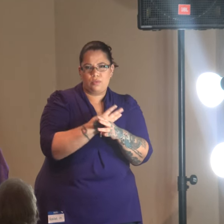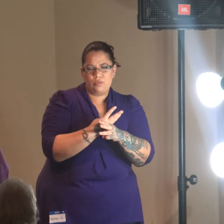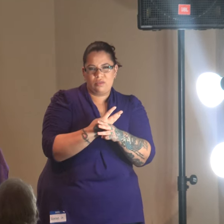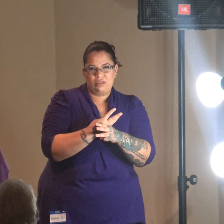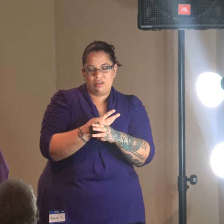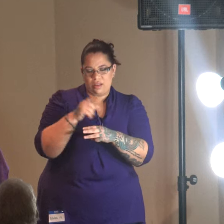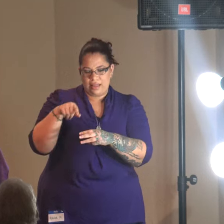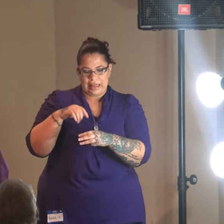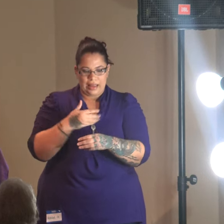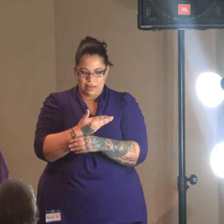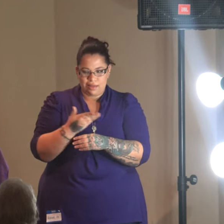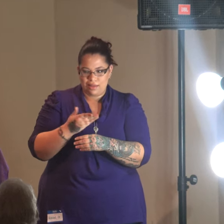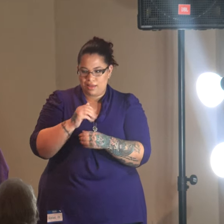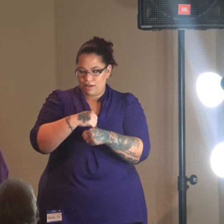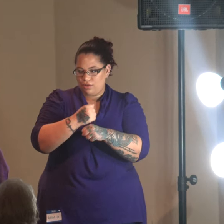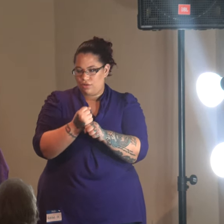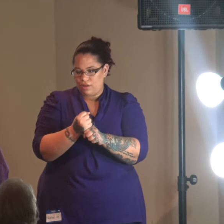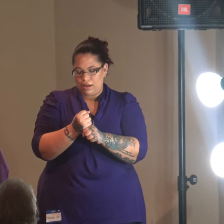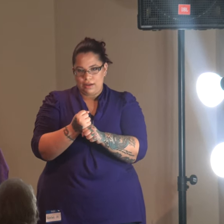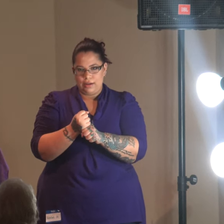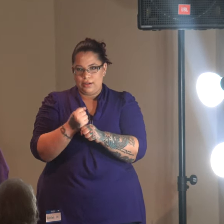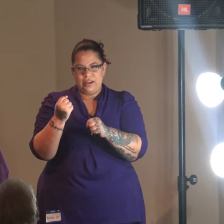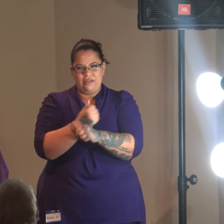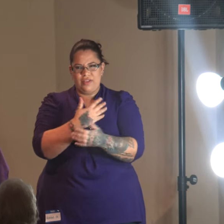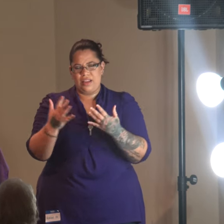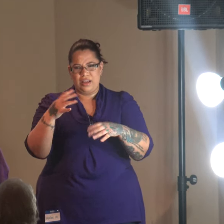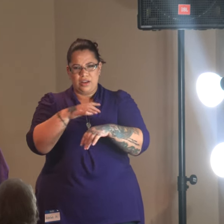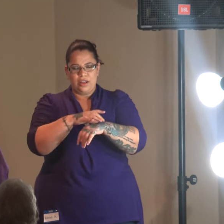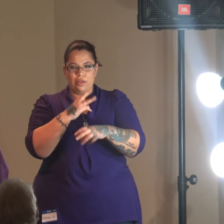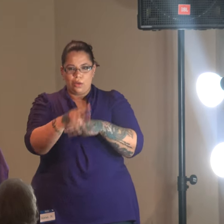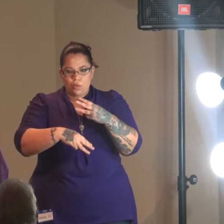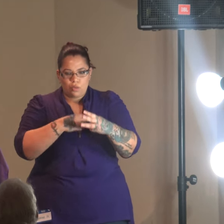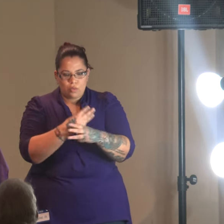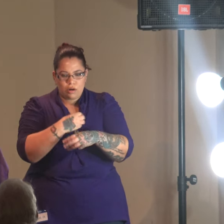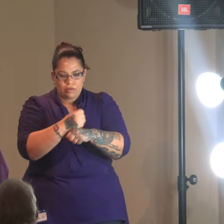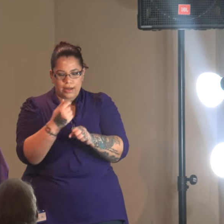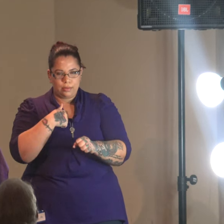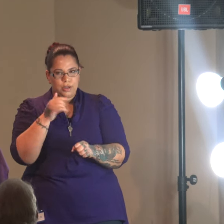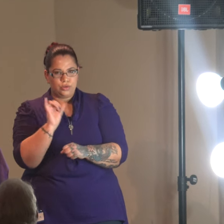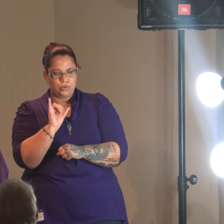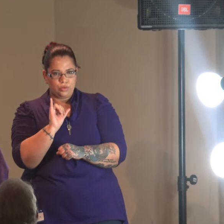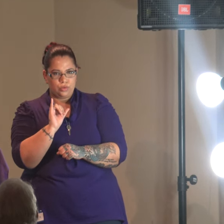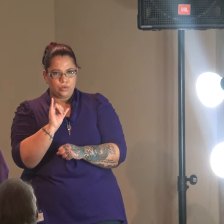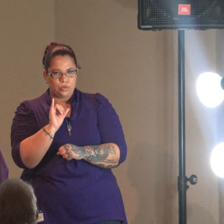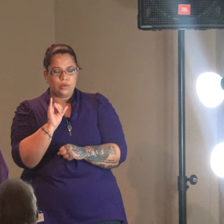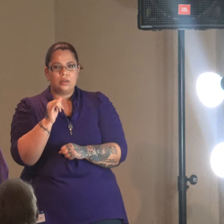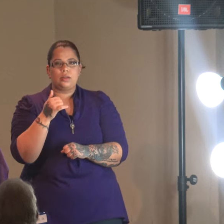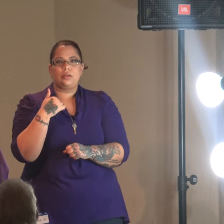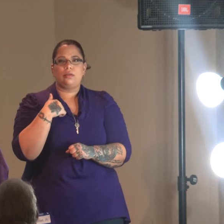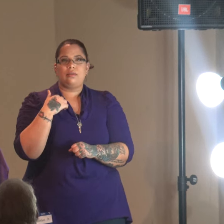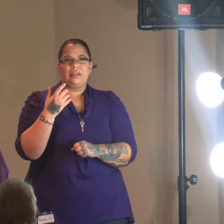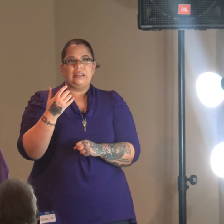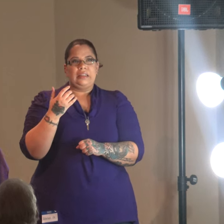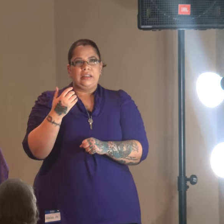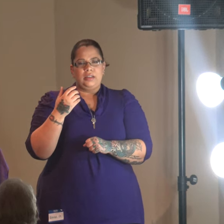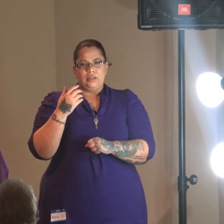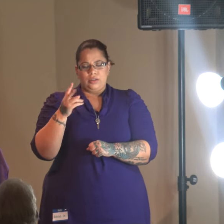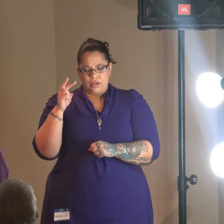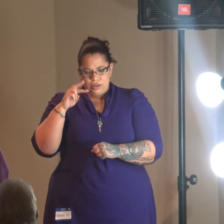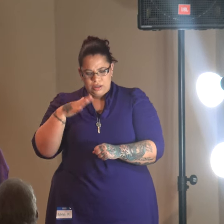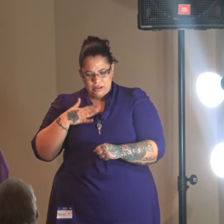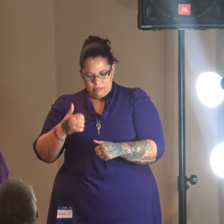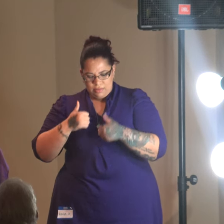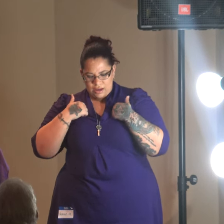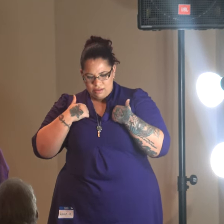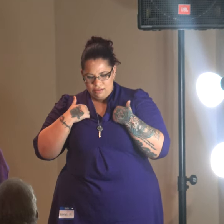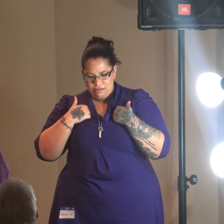of sand created me, and it's within me, it is me, and I can look at my life and multiply every blessing